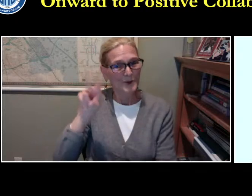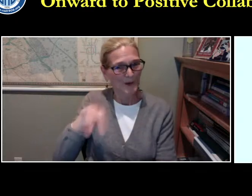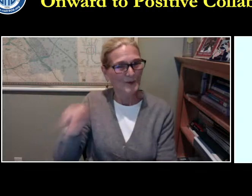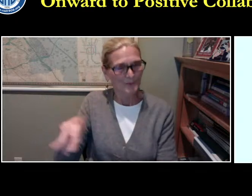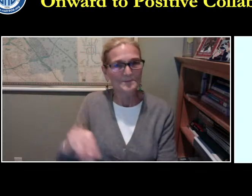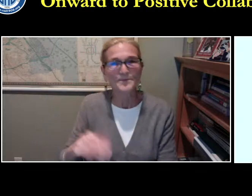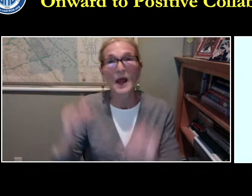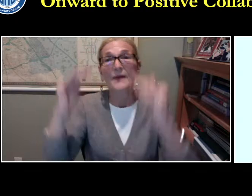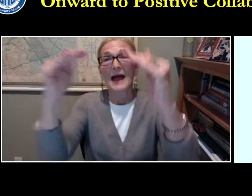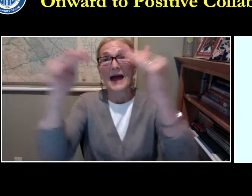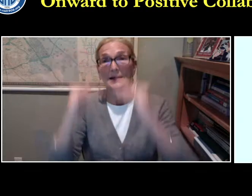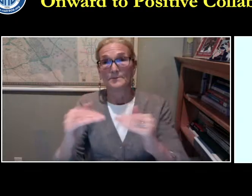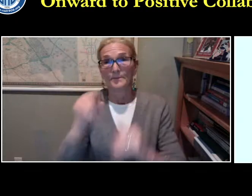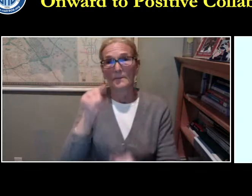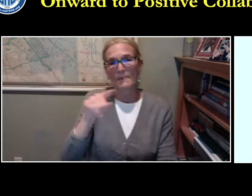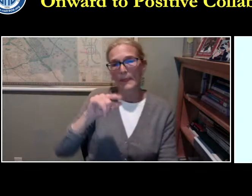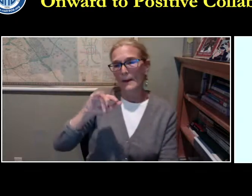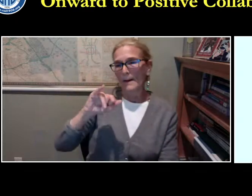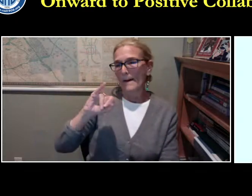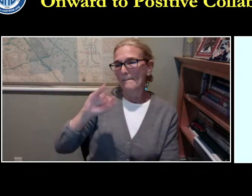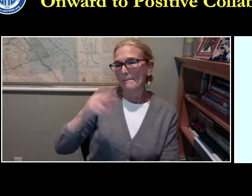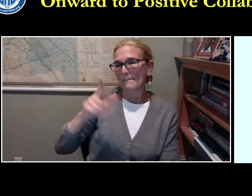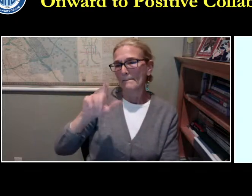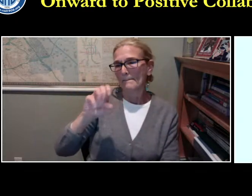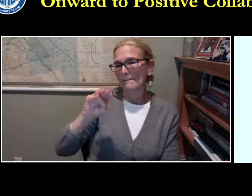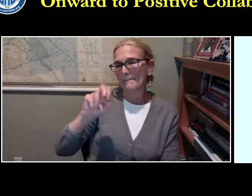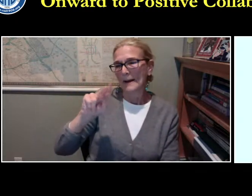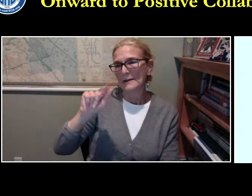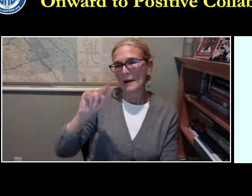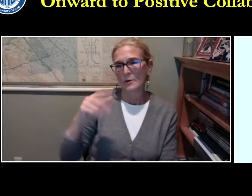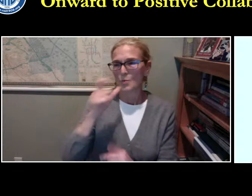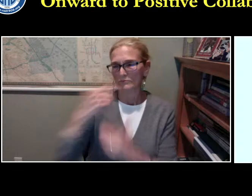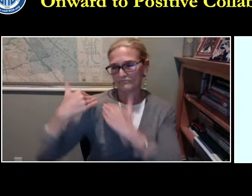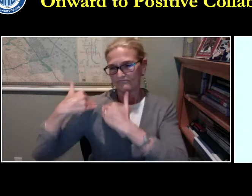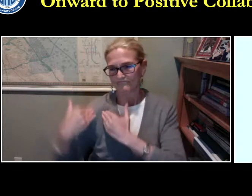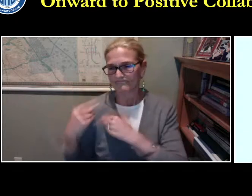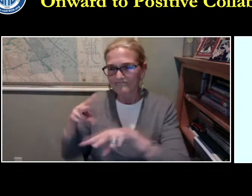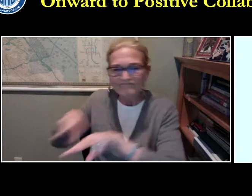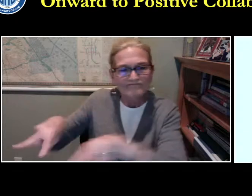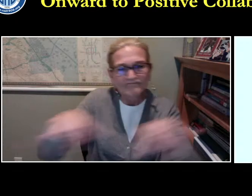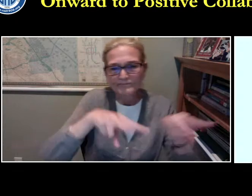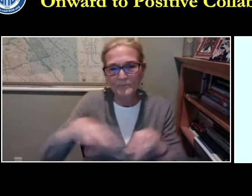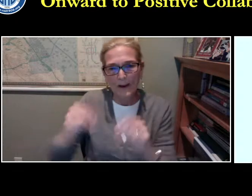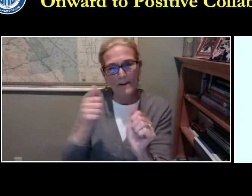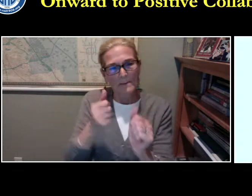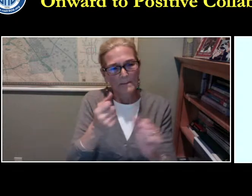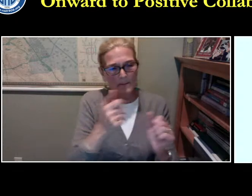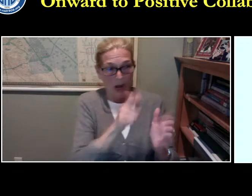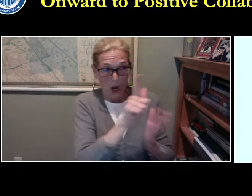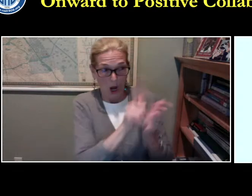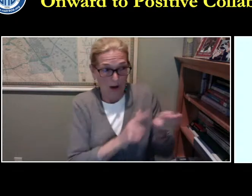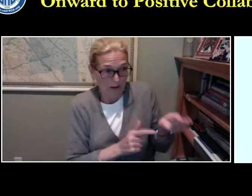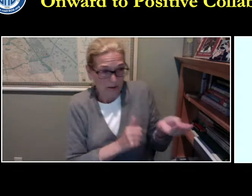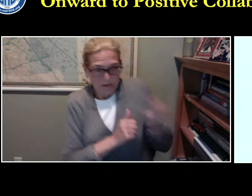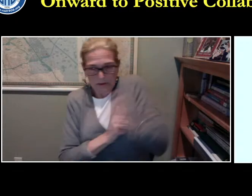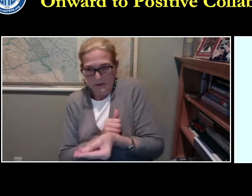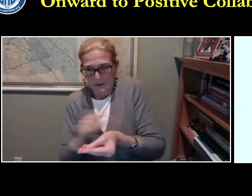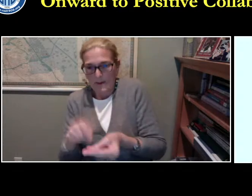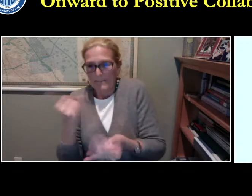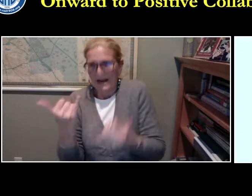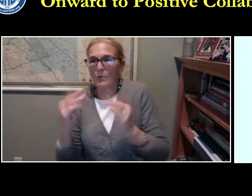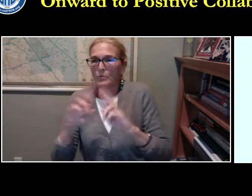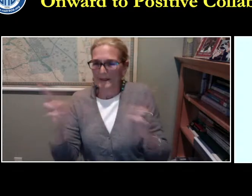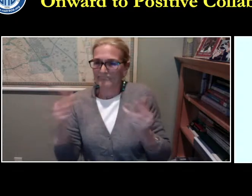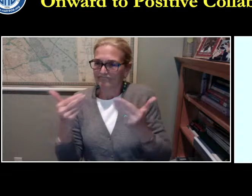And now it's actually up for reauthorization in this year of 2022. So then you see that there are the implementers